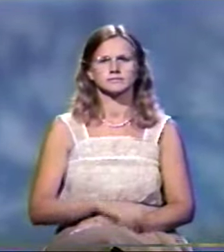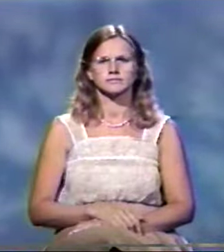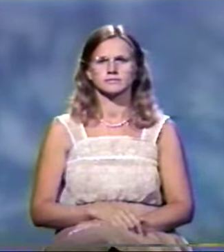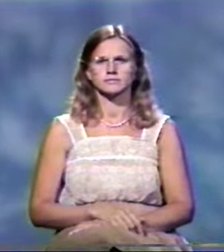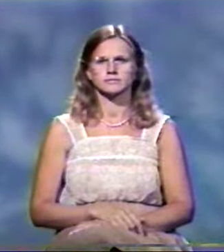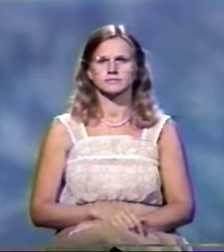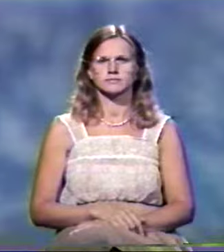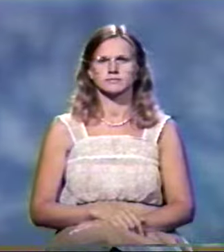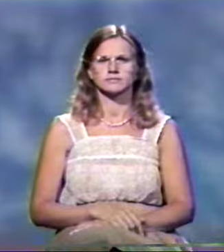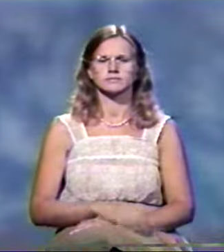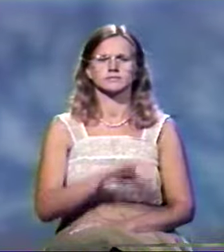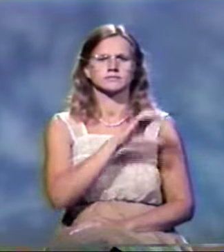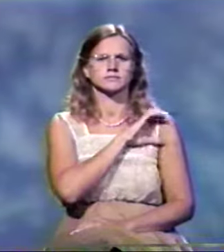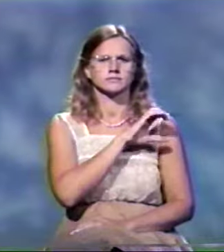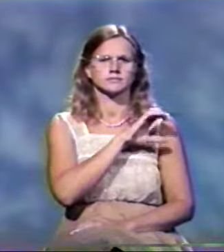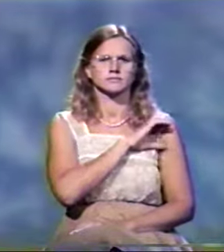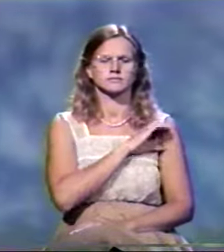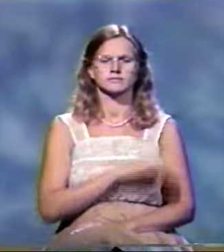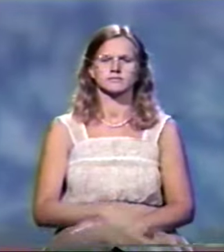Cop or policeman.